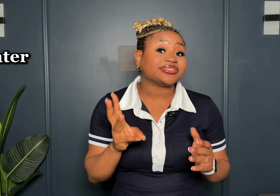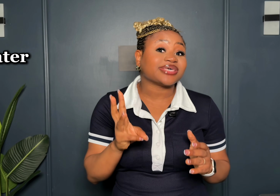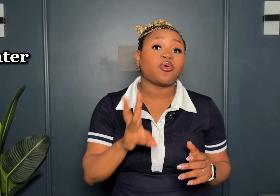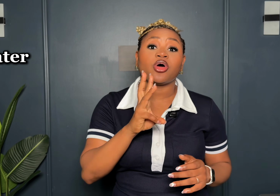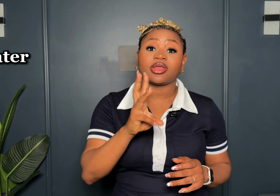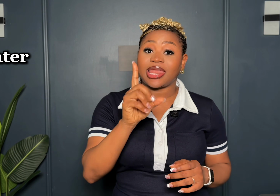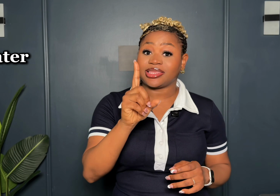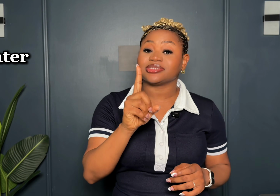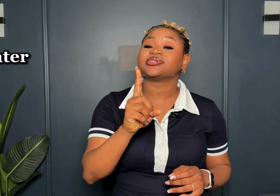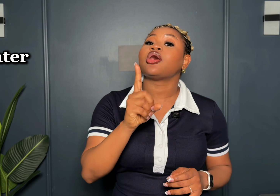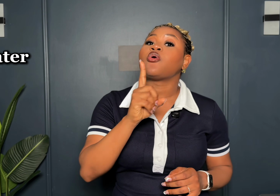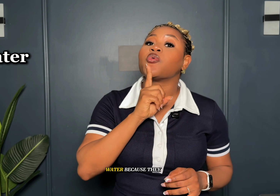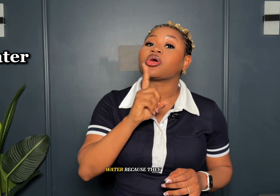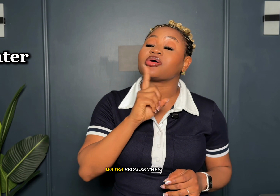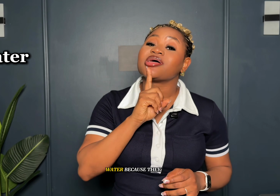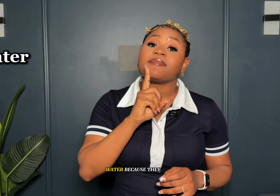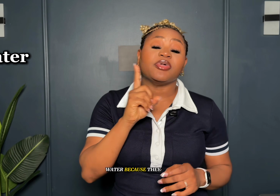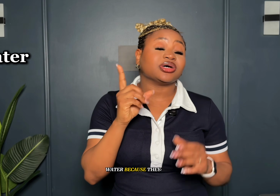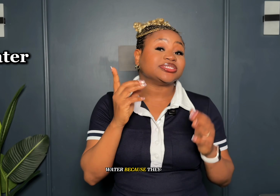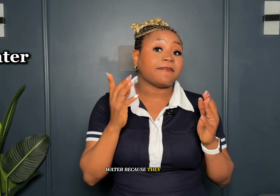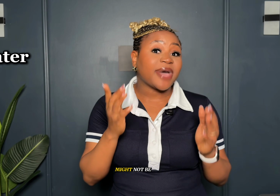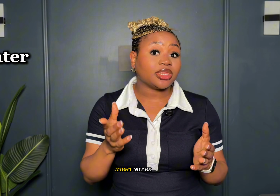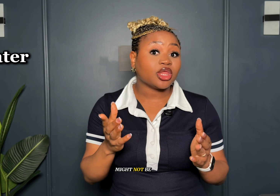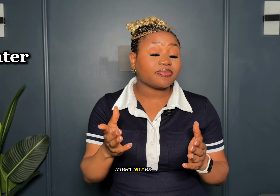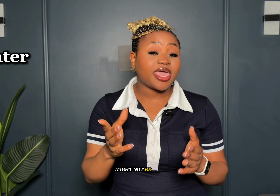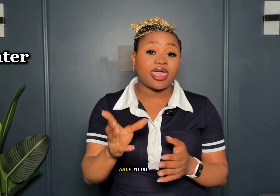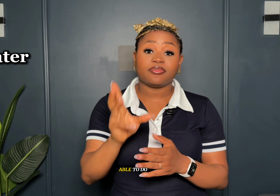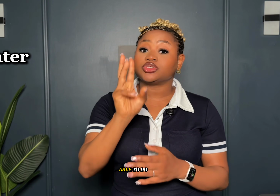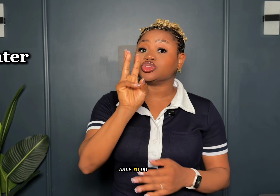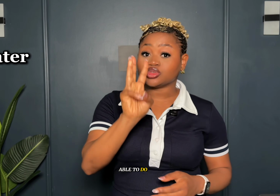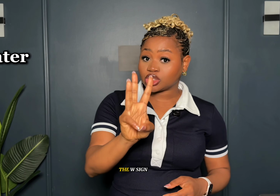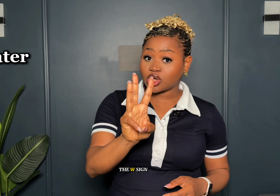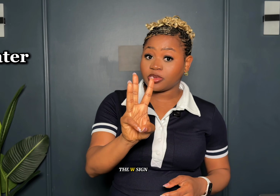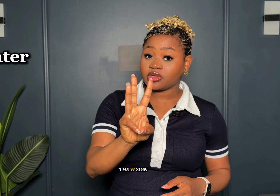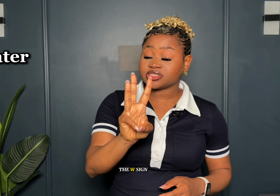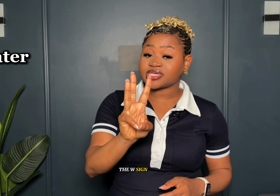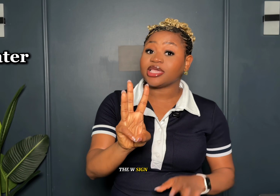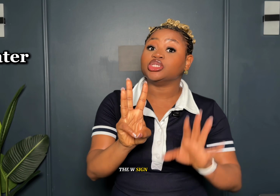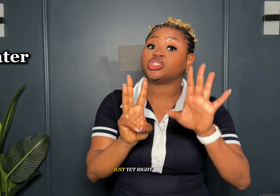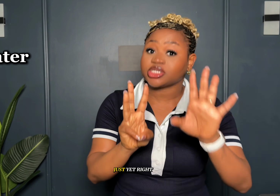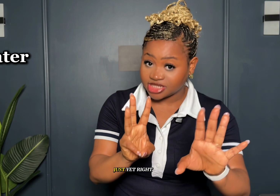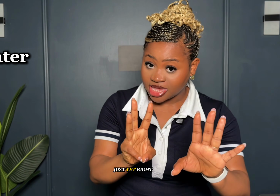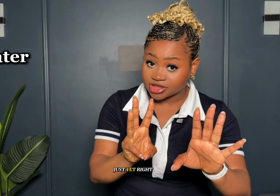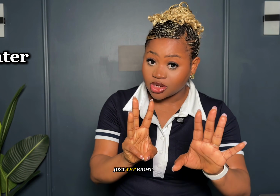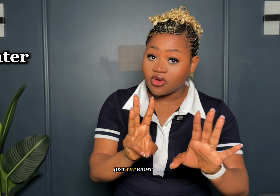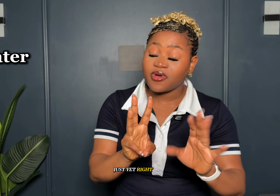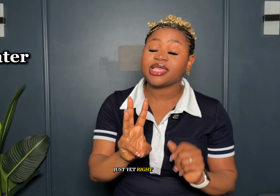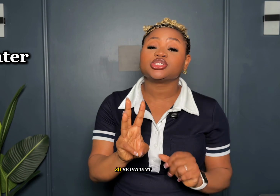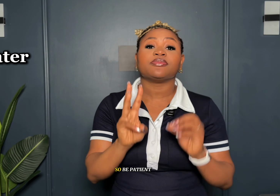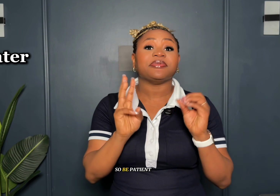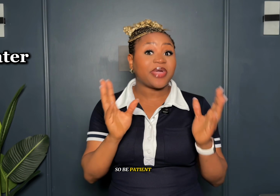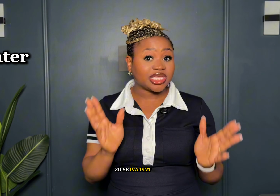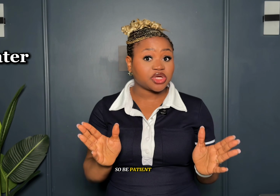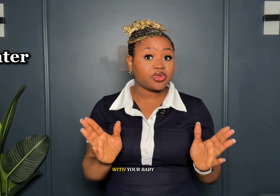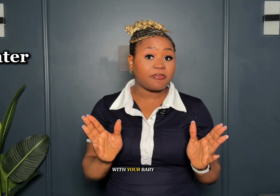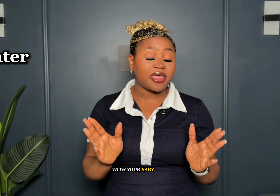sign water like this. Water, because they might not be able to do the W sign just yet, right? So be patient with your baby